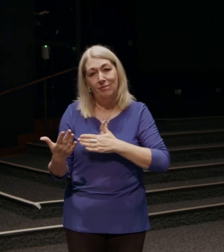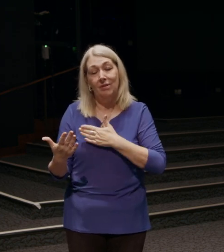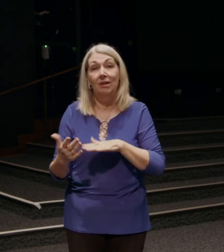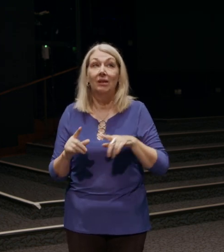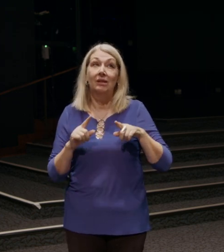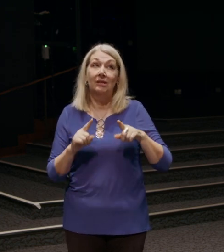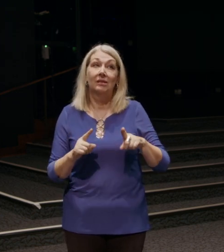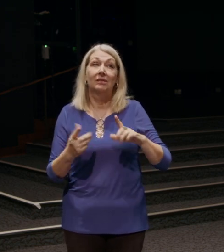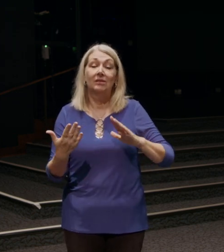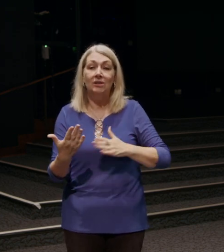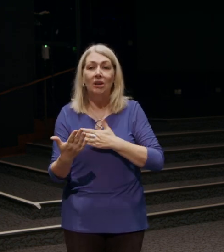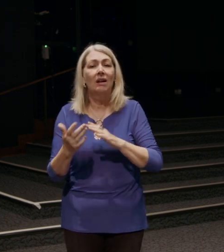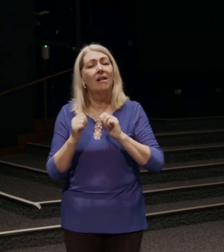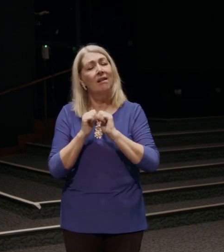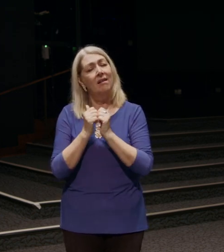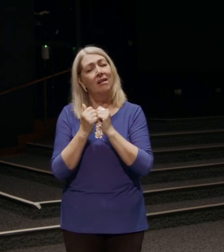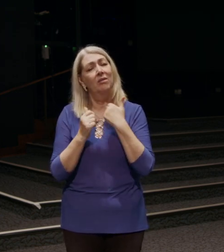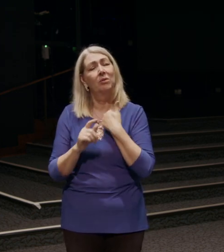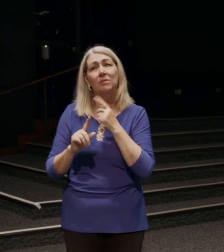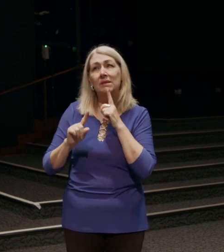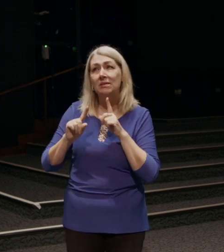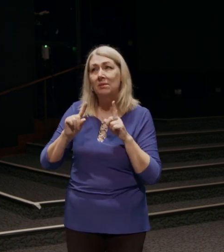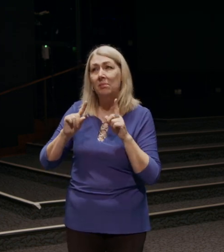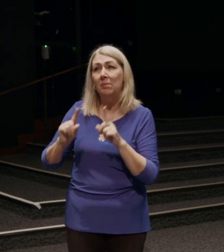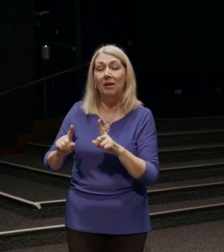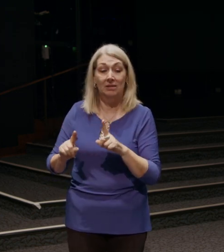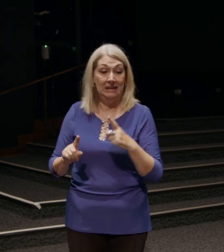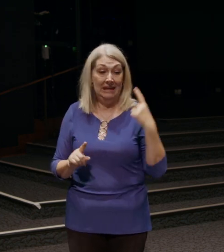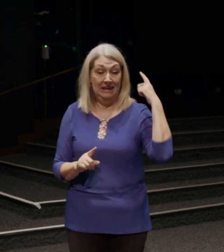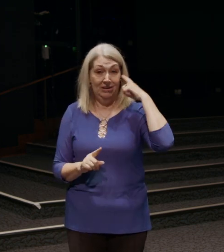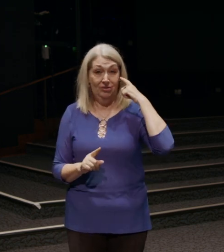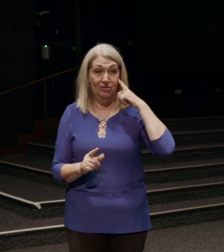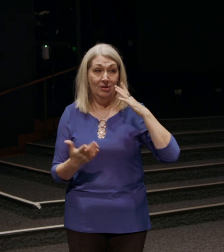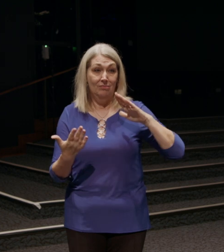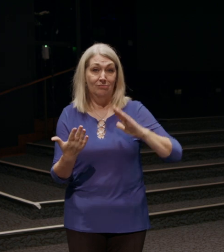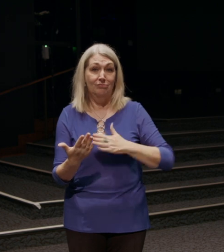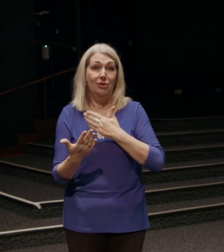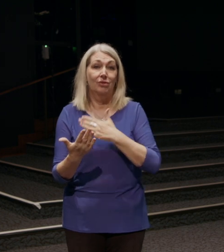And the way that we're gonna respond today is, as this song begins to play,